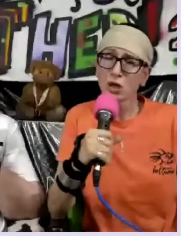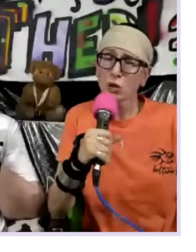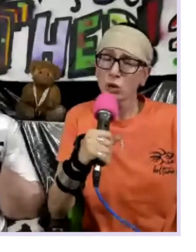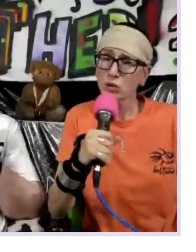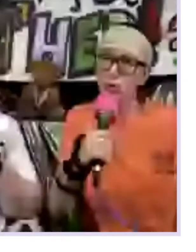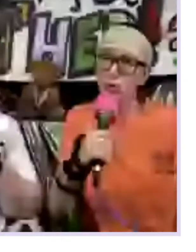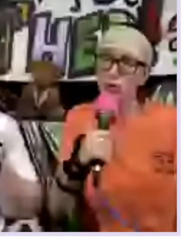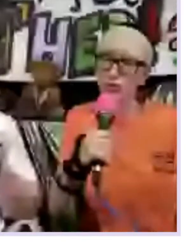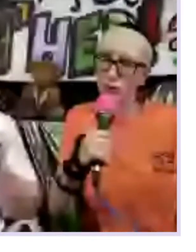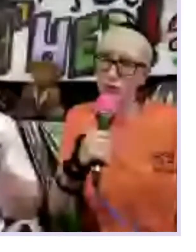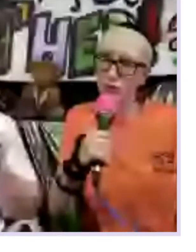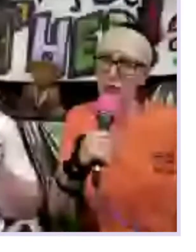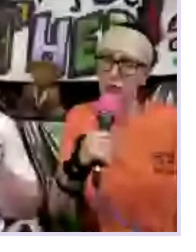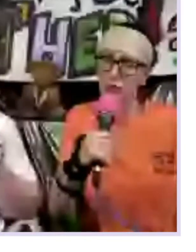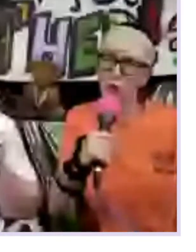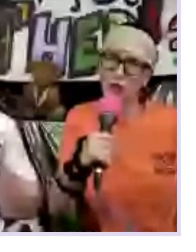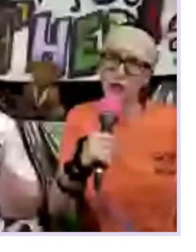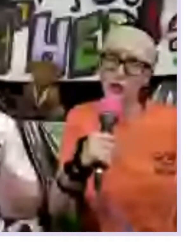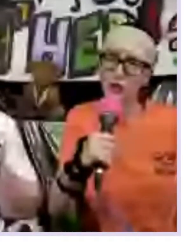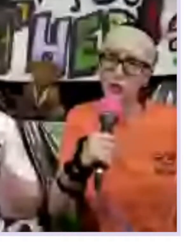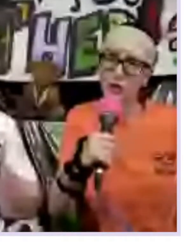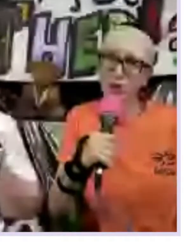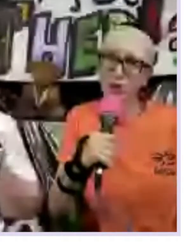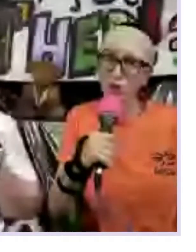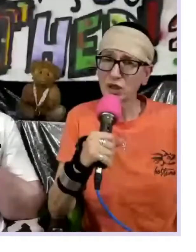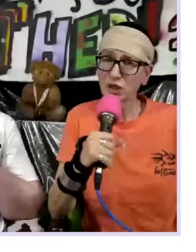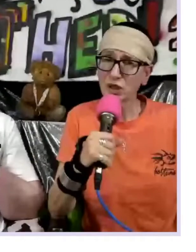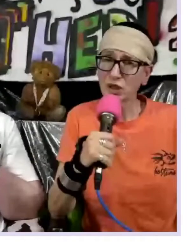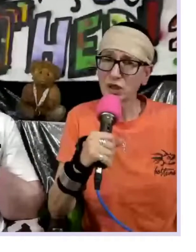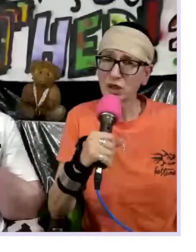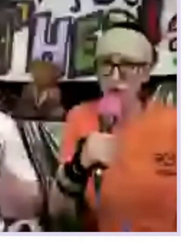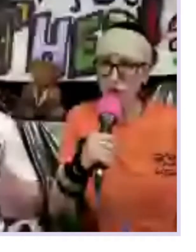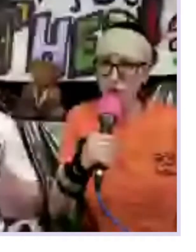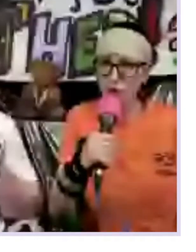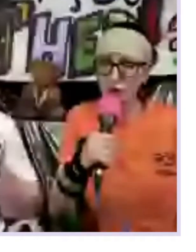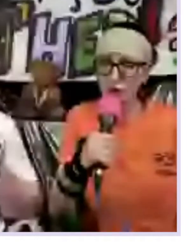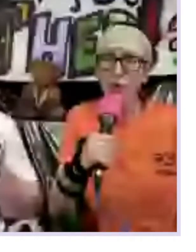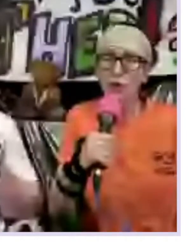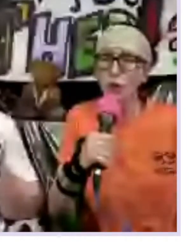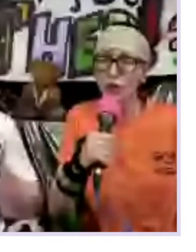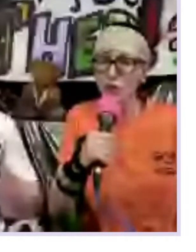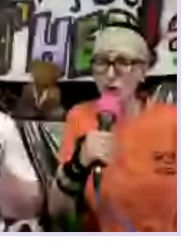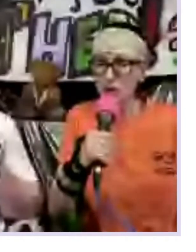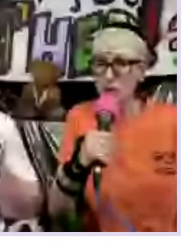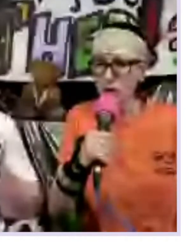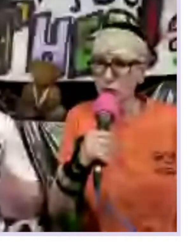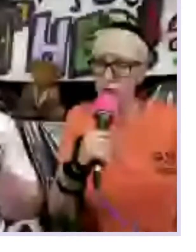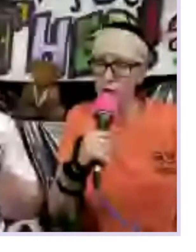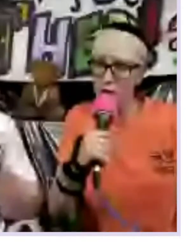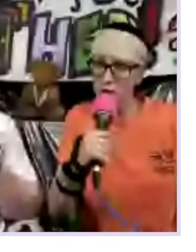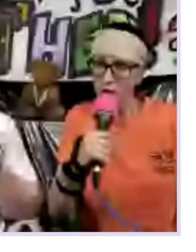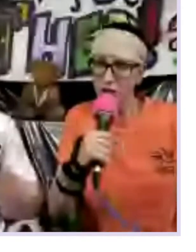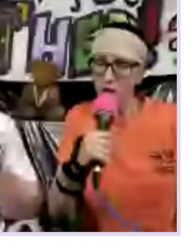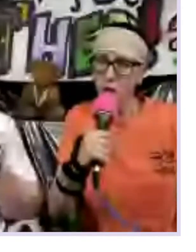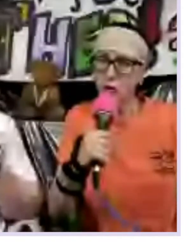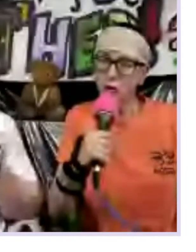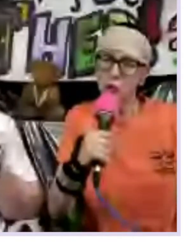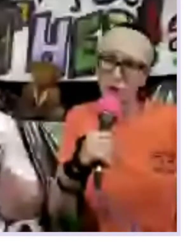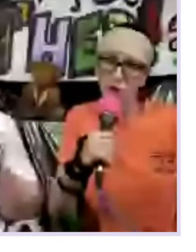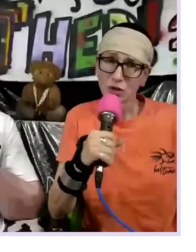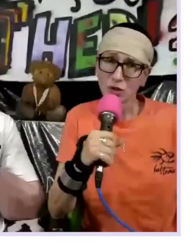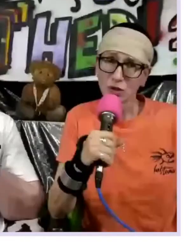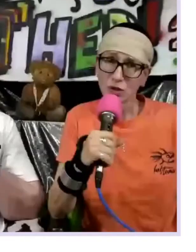but we will move on formally to our regular AppDate feature. We heard on Friday that